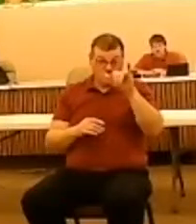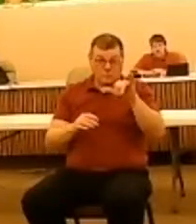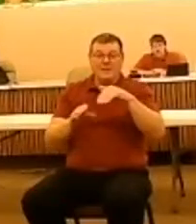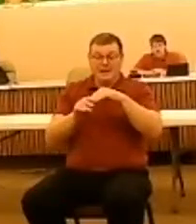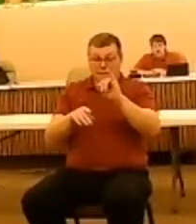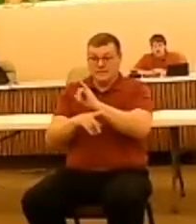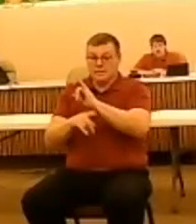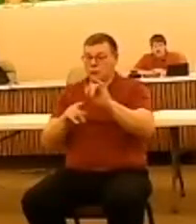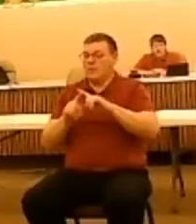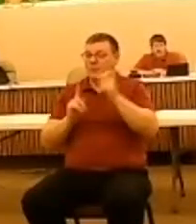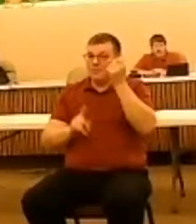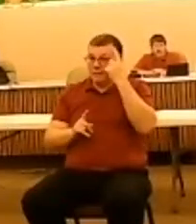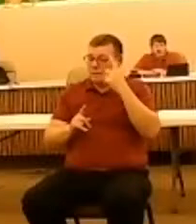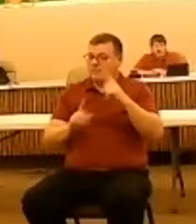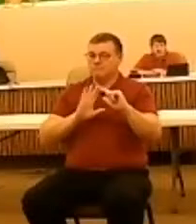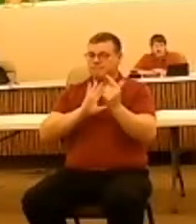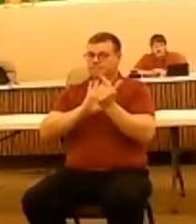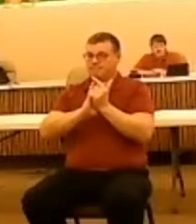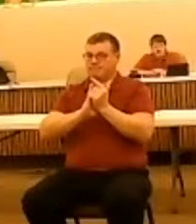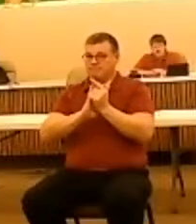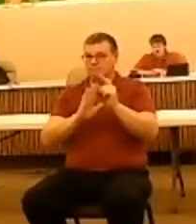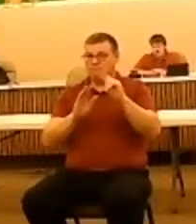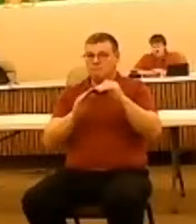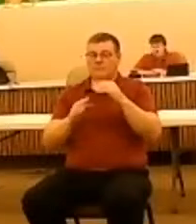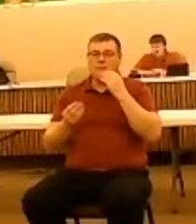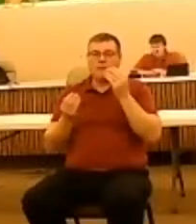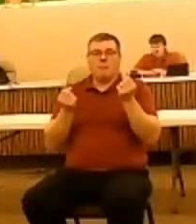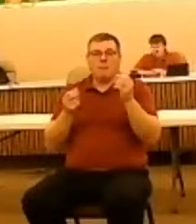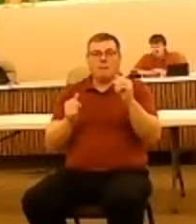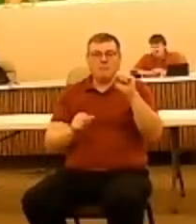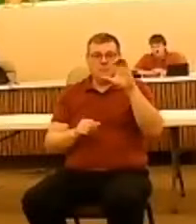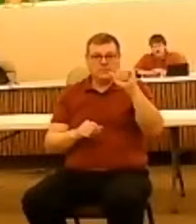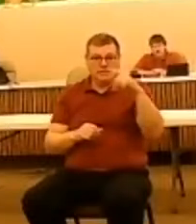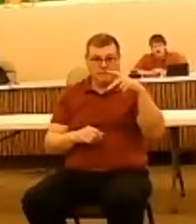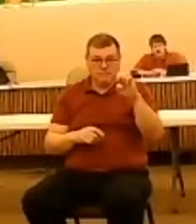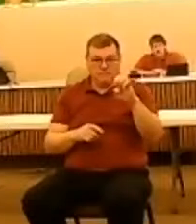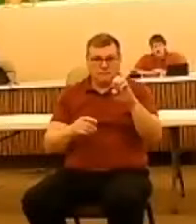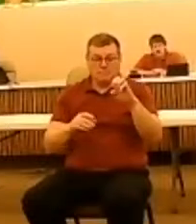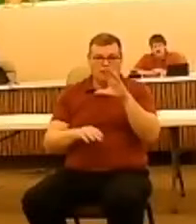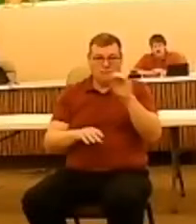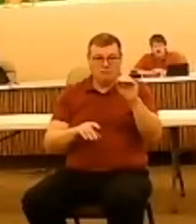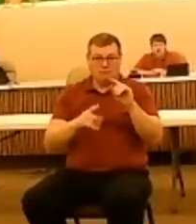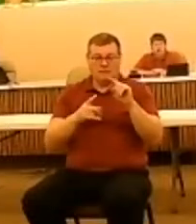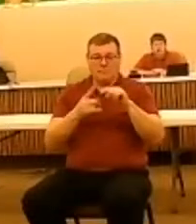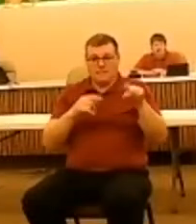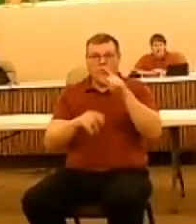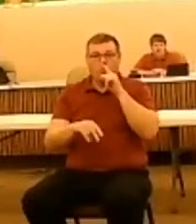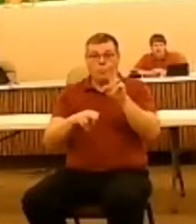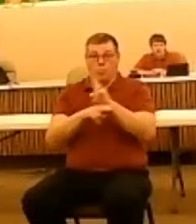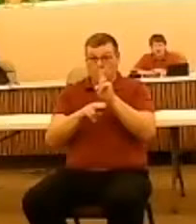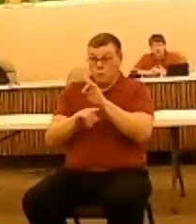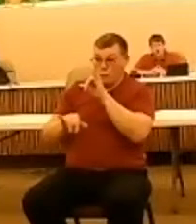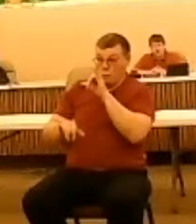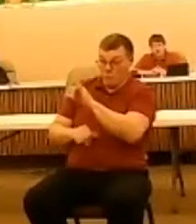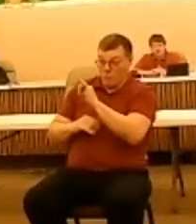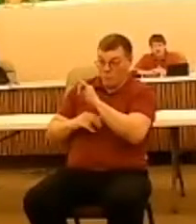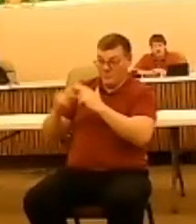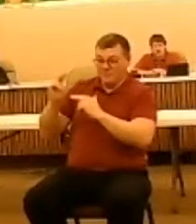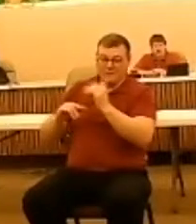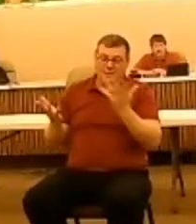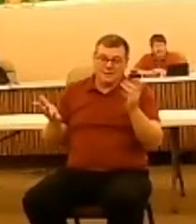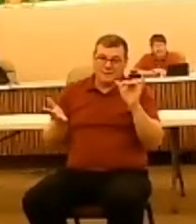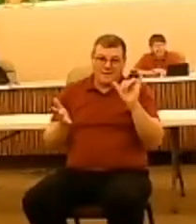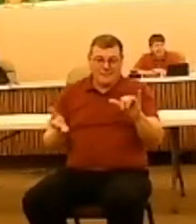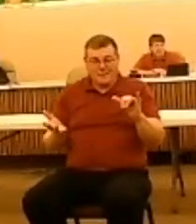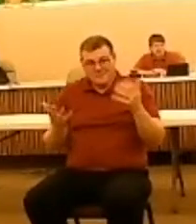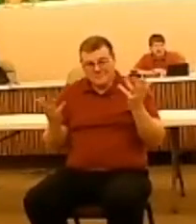districts, but we don't allow the landscape companies that use those facilities. So that was kind of